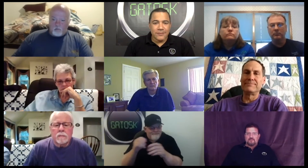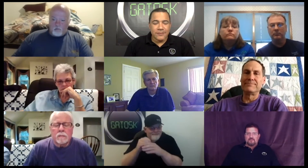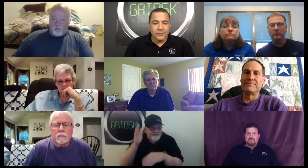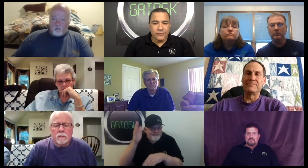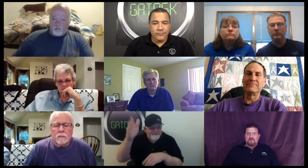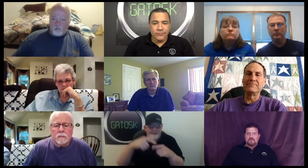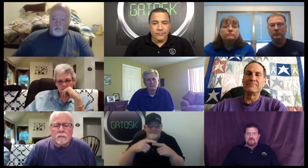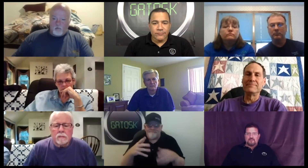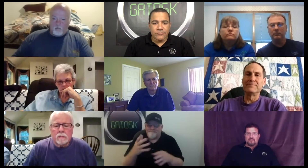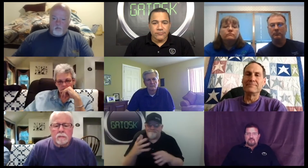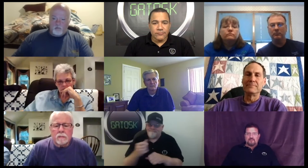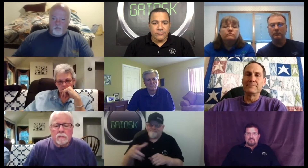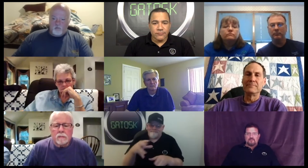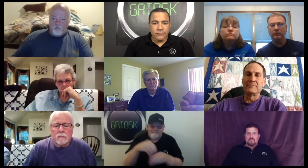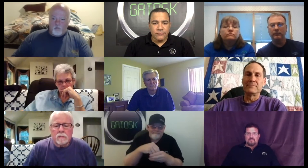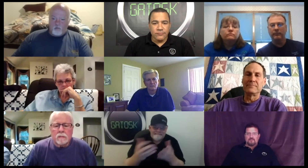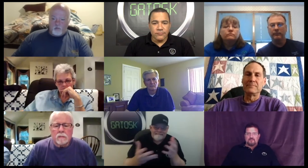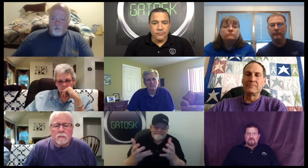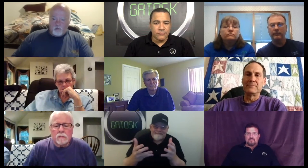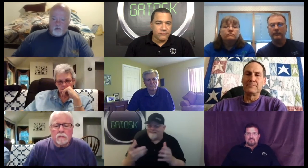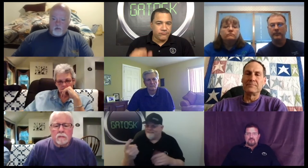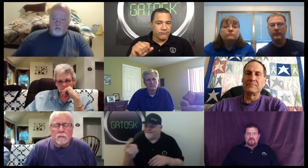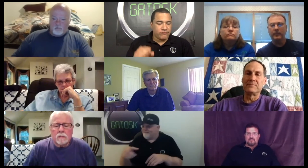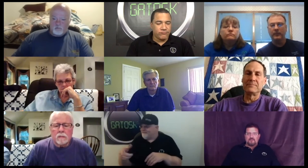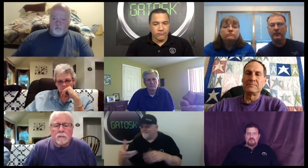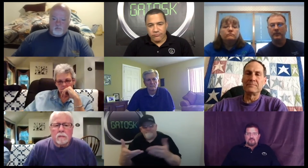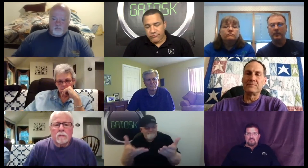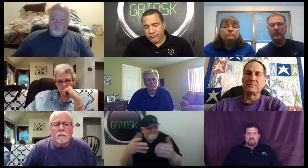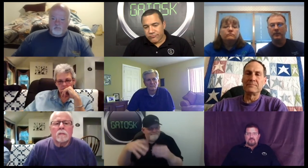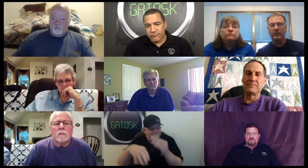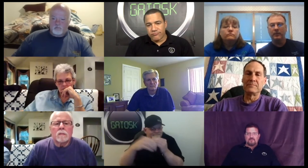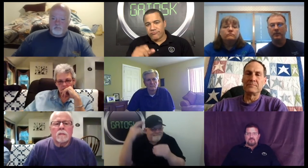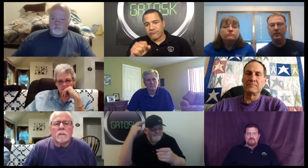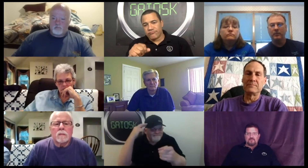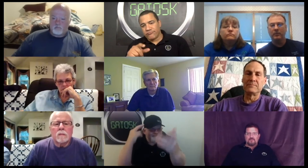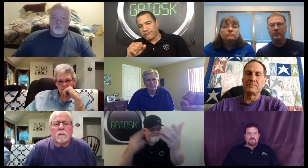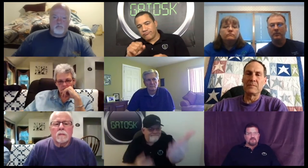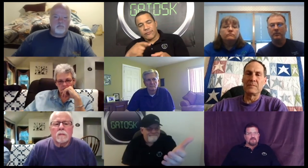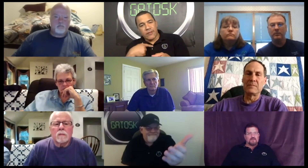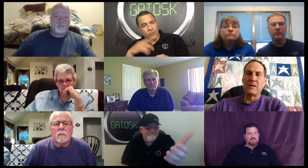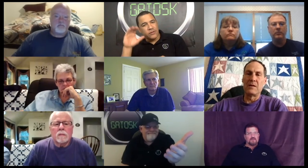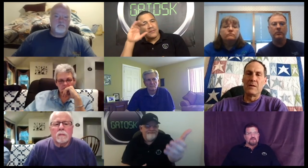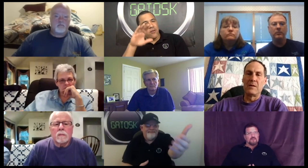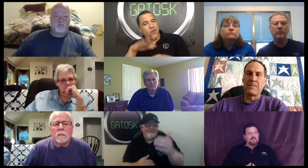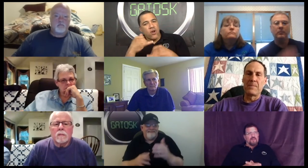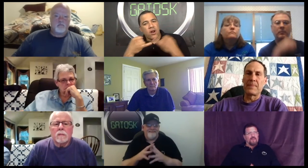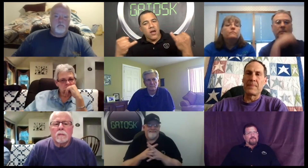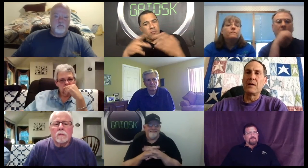We're going to figure out a way in the future on how to get that. I don't know, maybe Ray wants to add to that. Yeah, I've